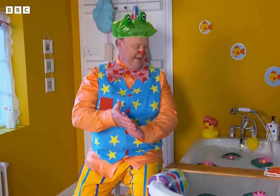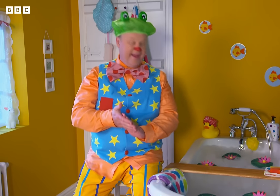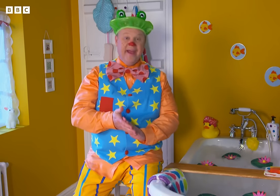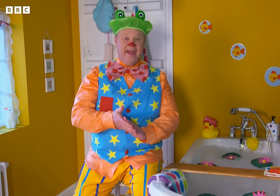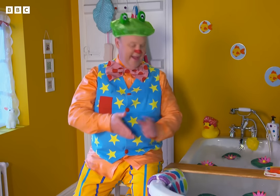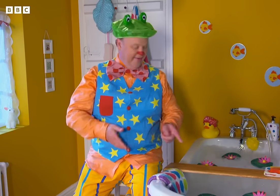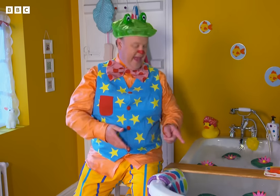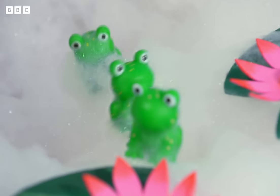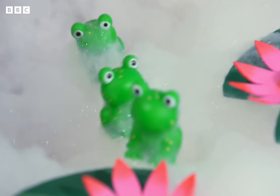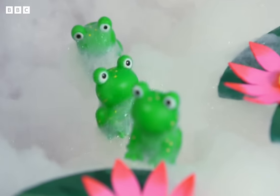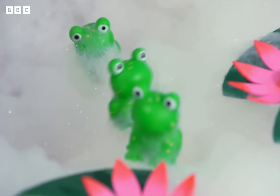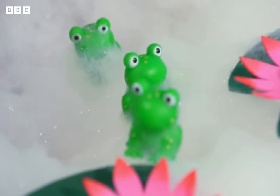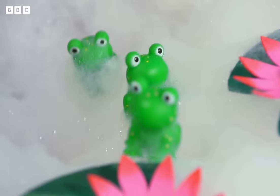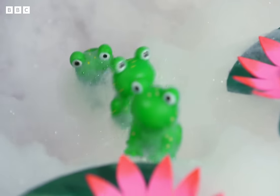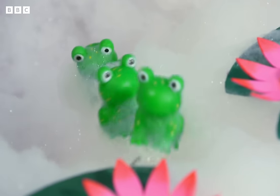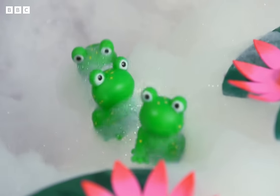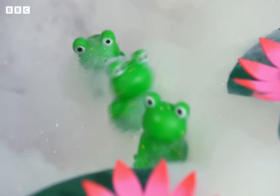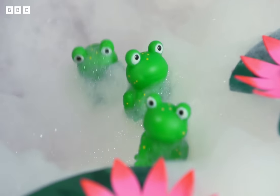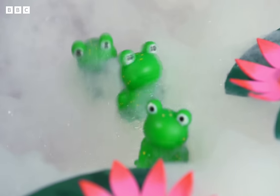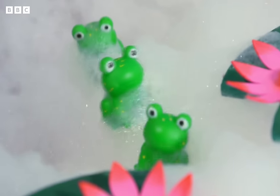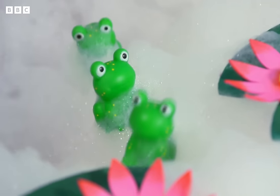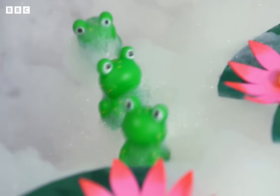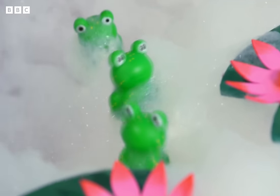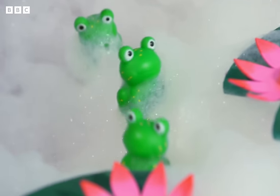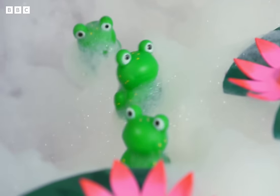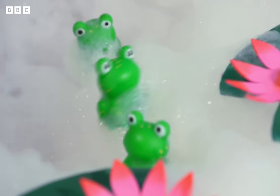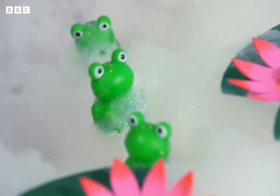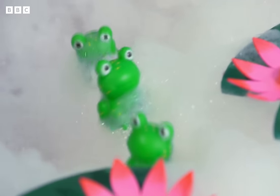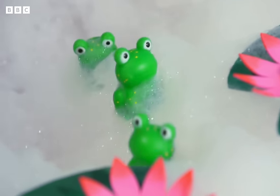bath. Oh, yes, I can hear them. Woohoo! Yippee! Woohoo! Oh, my God.